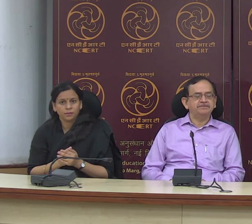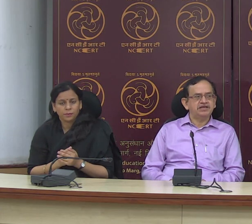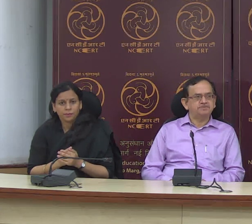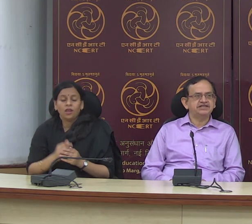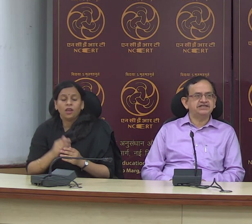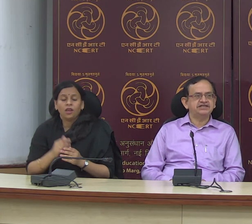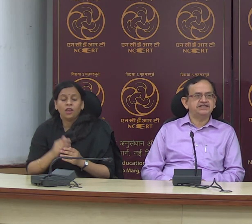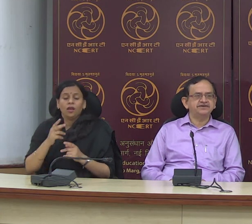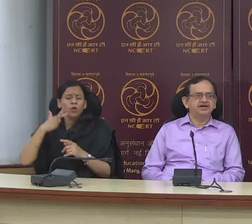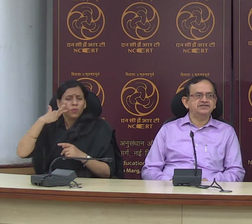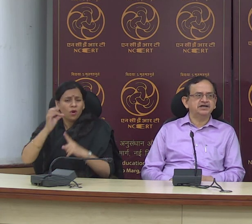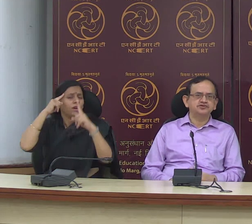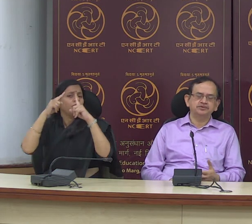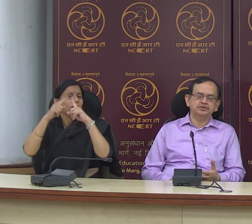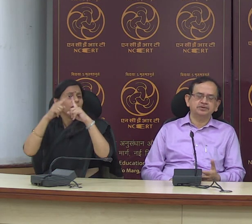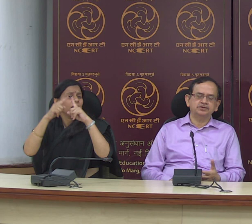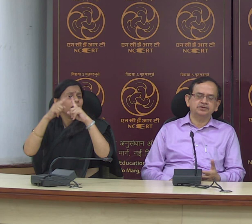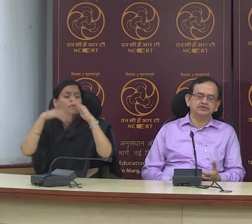and the main objective is